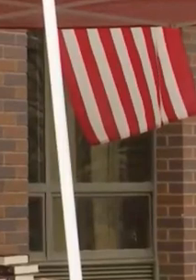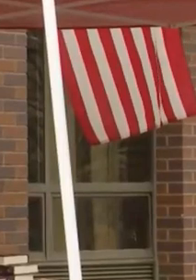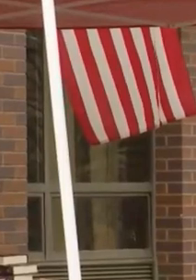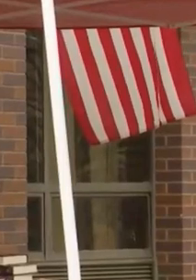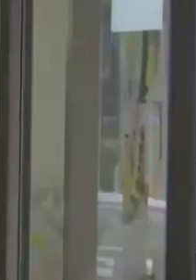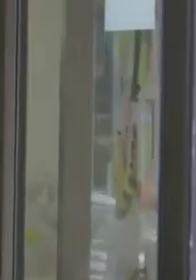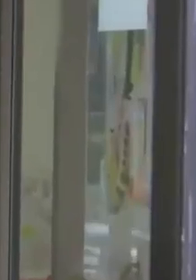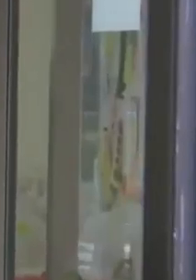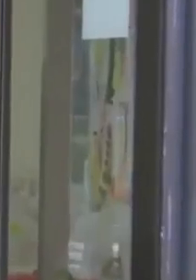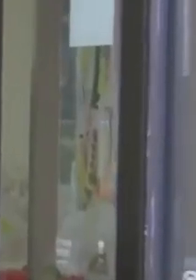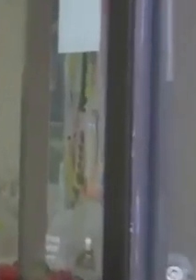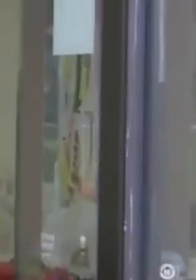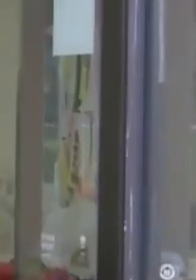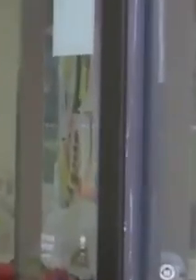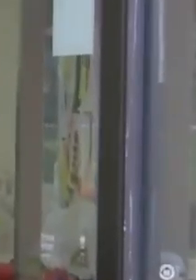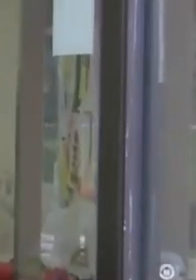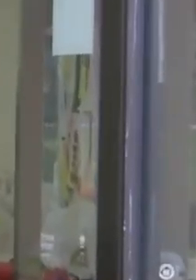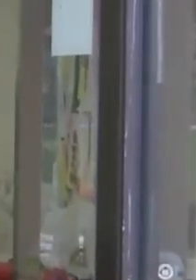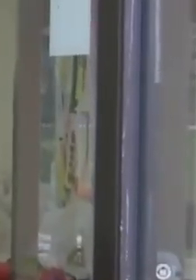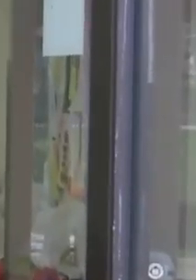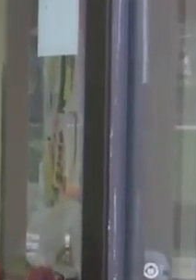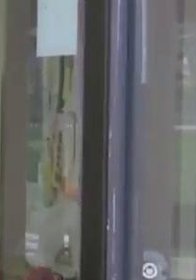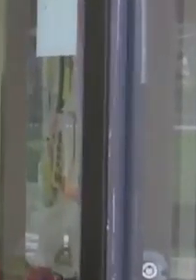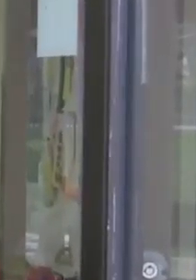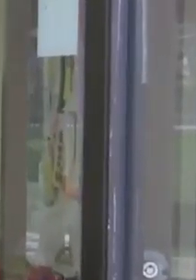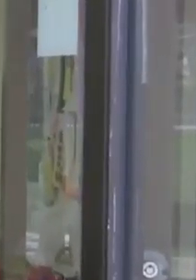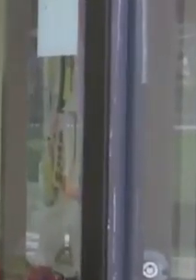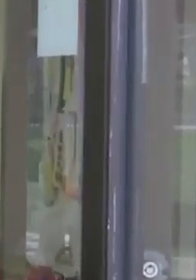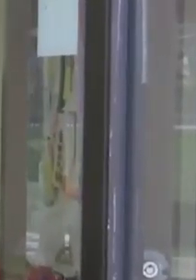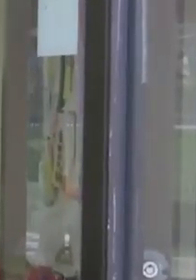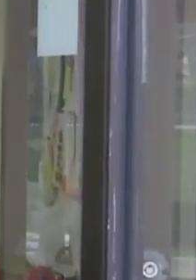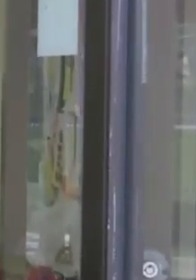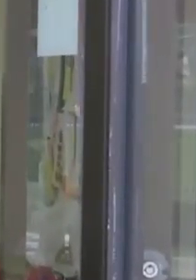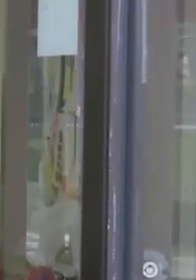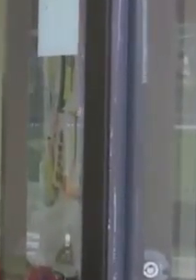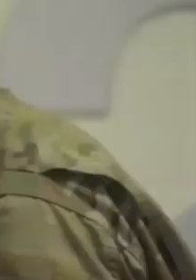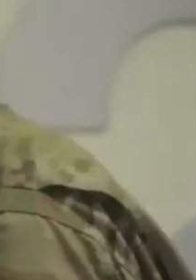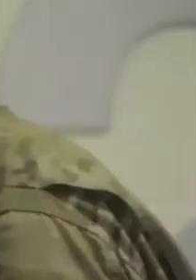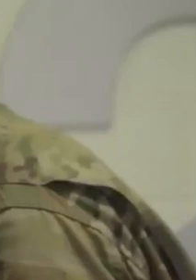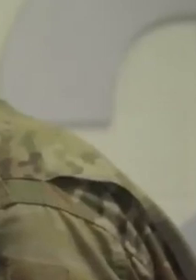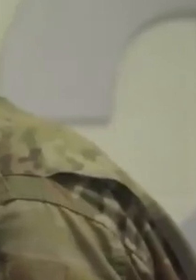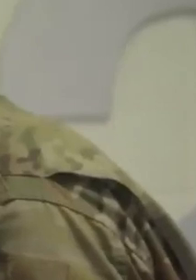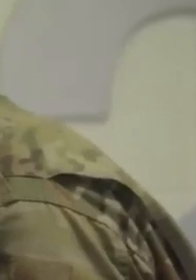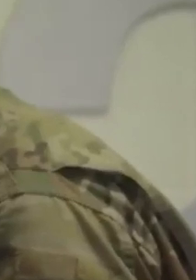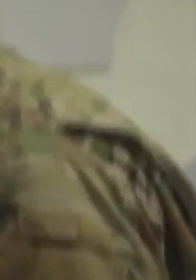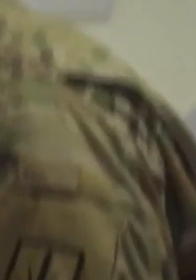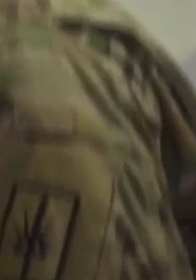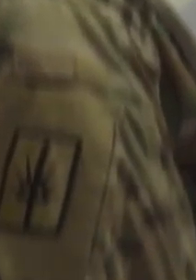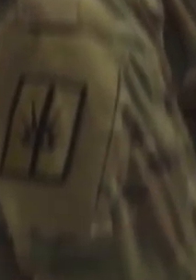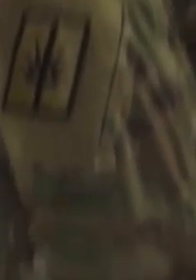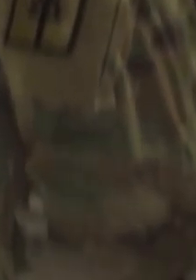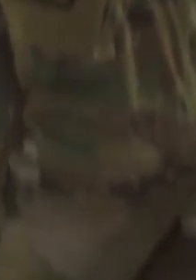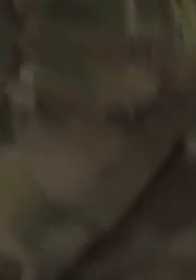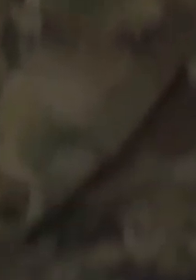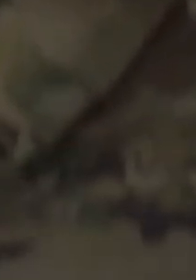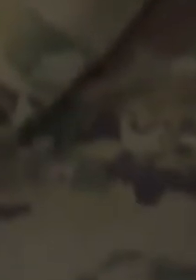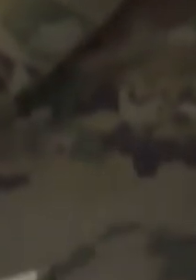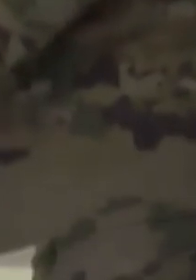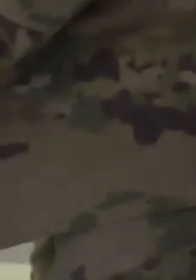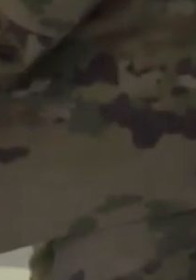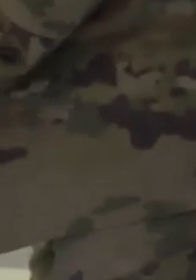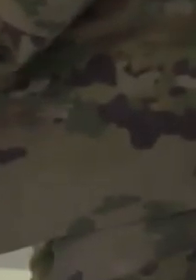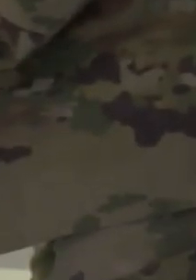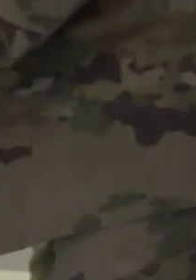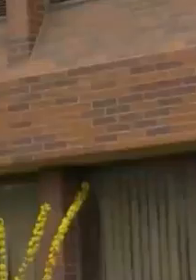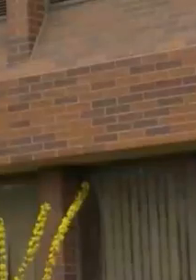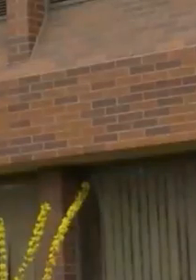the containment area, Daniel Benet says they are getting ready for a big day tomorrow. More food and more National Guard troops to